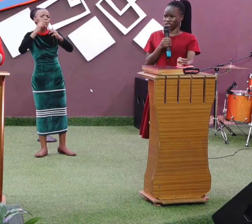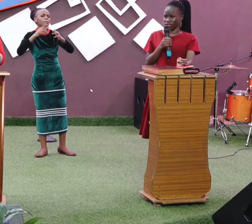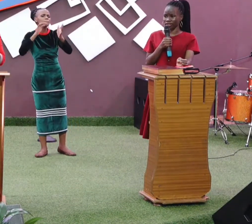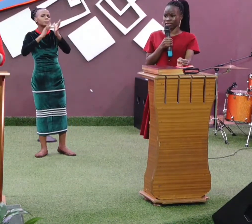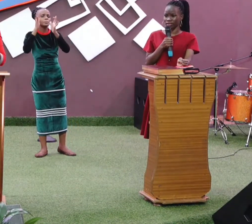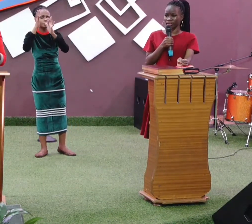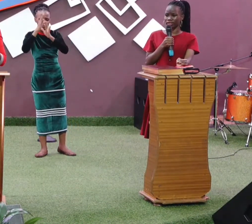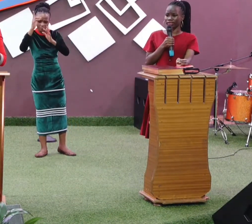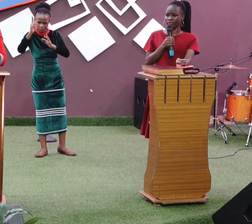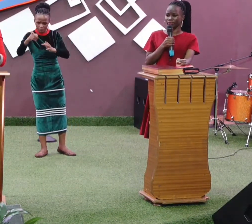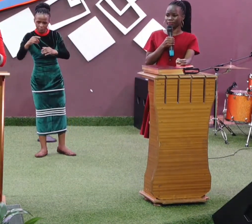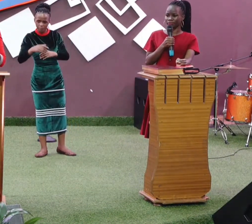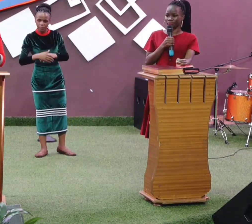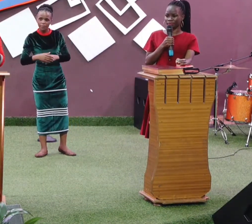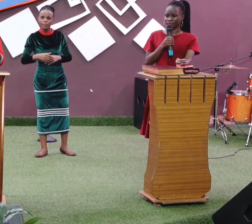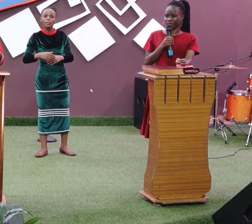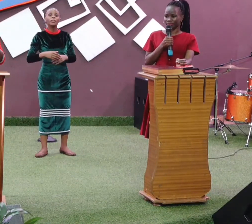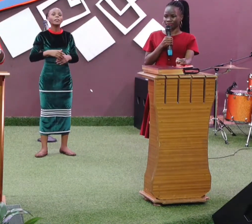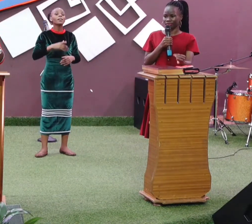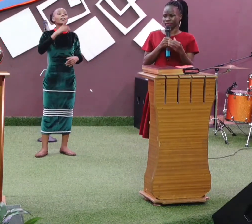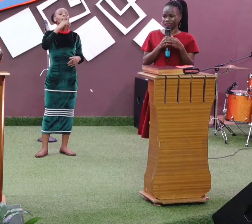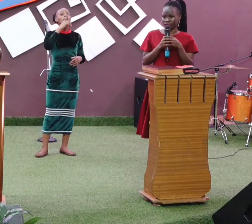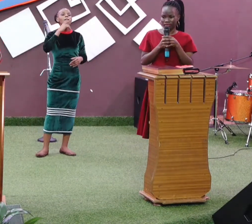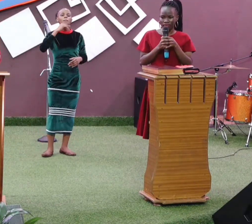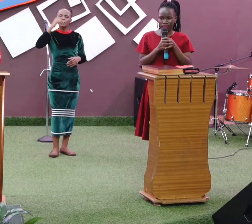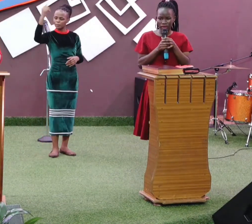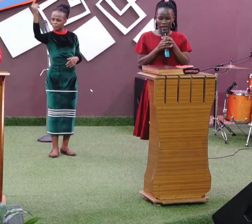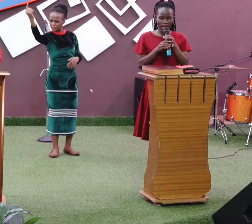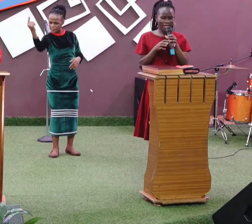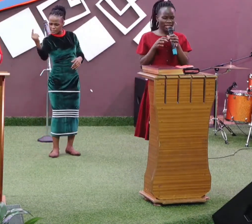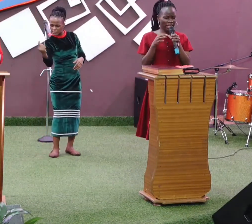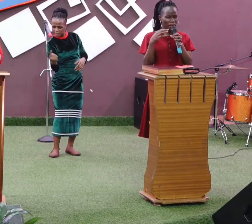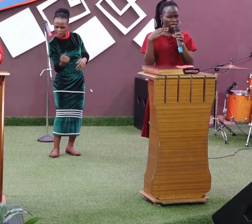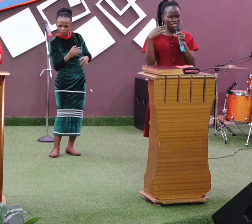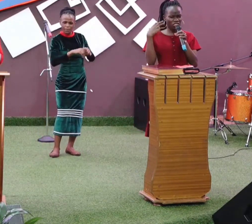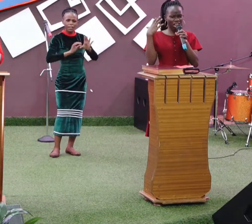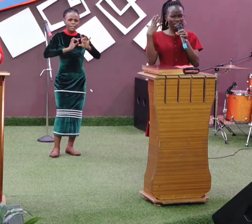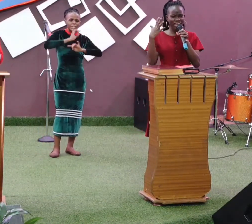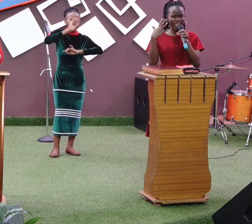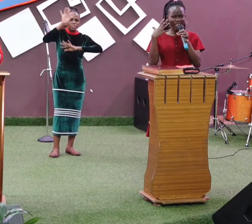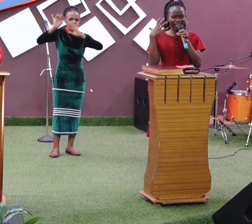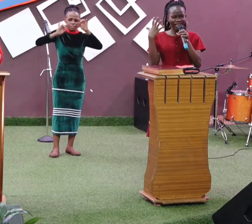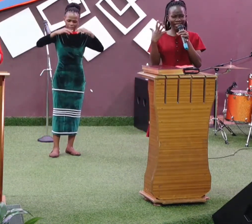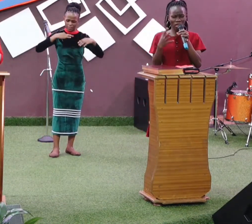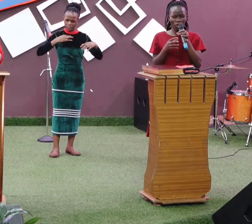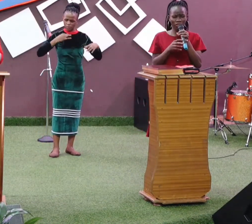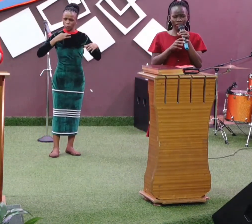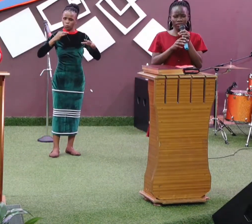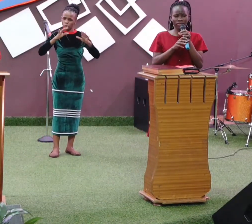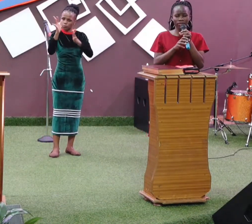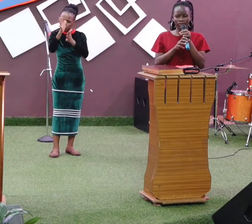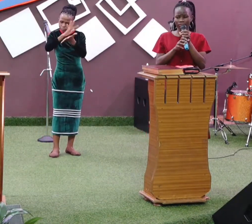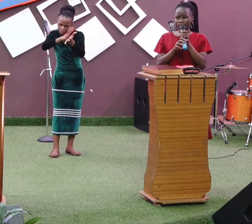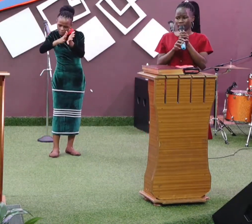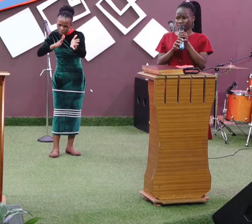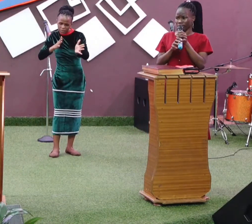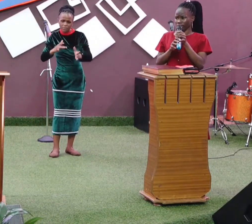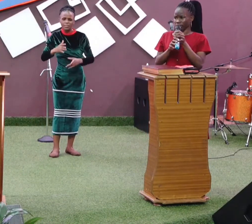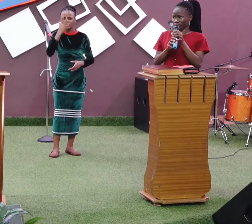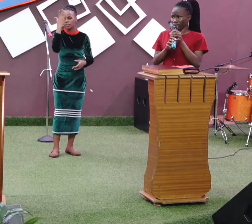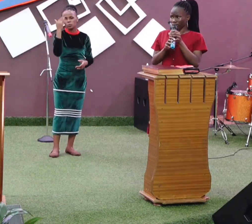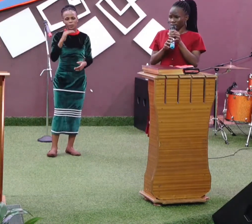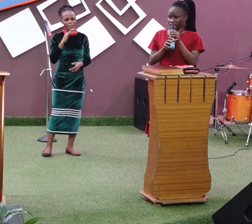gate was Jesus. Najja mu ngoye zimasamase nungi. And he came in shining clean clothes. Kyava